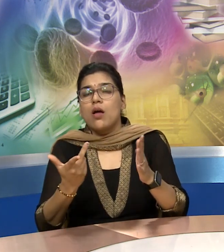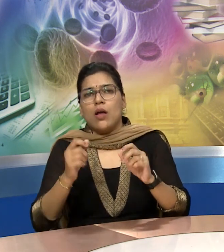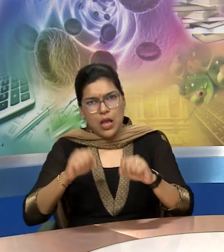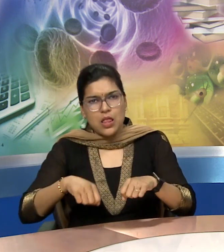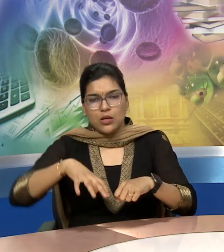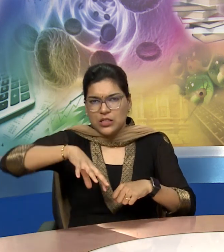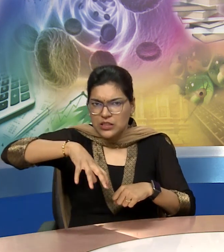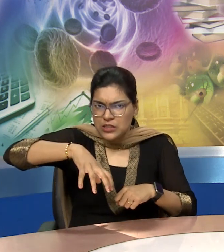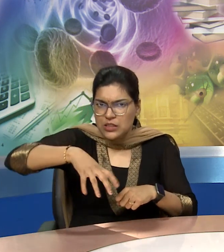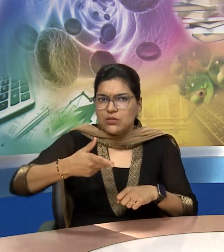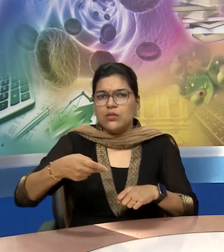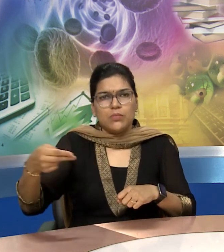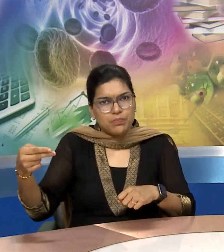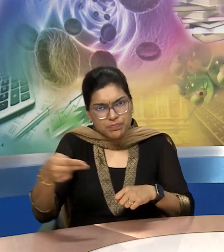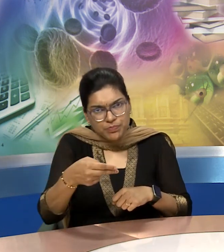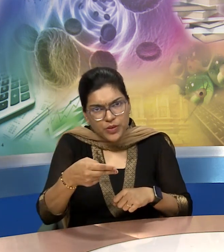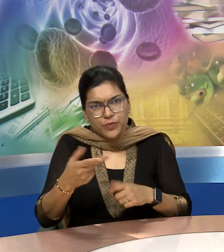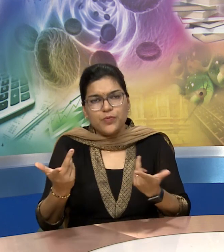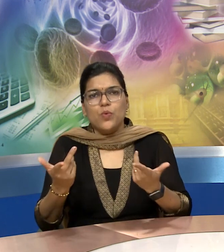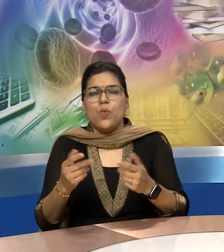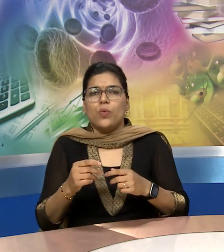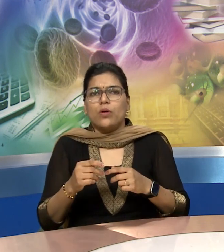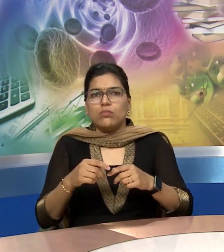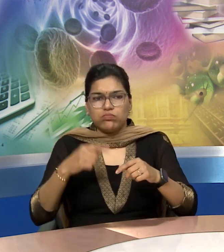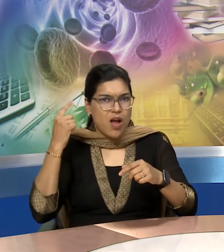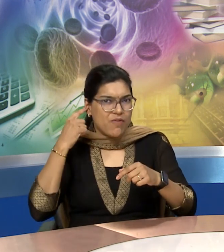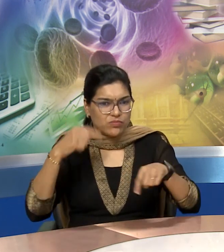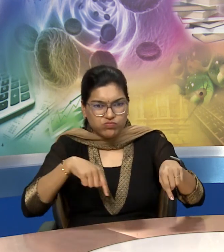and there are some discs and some programs